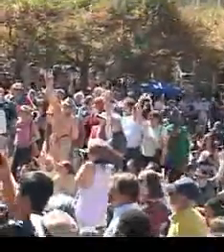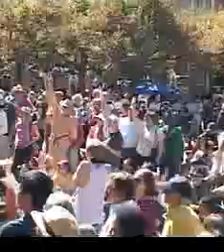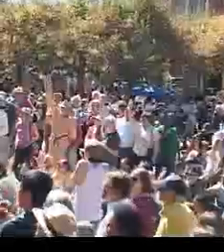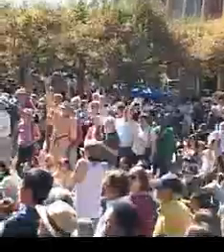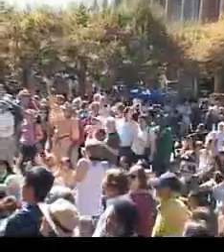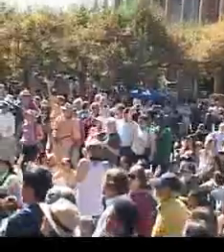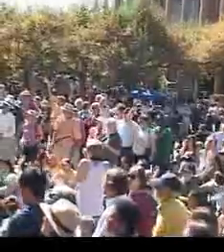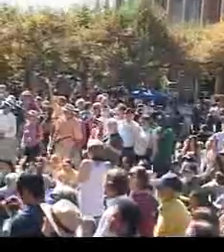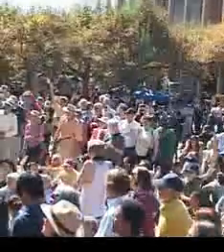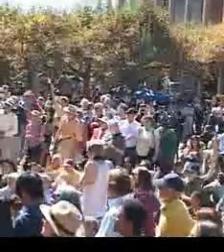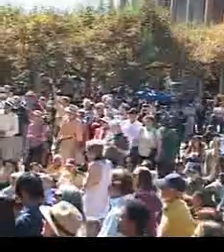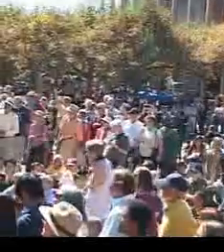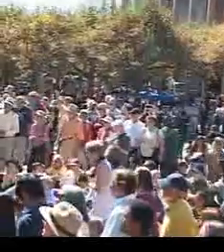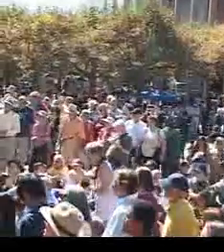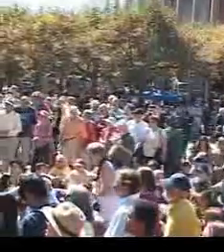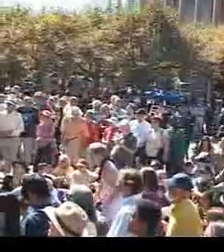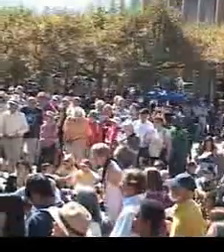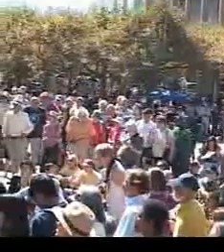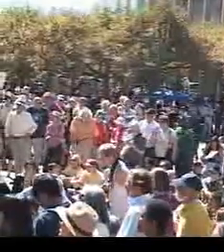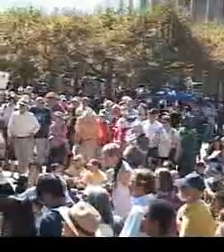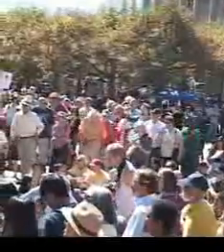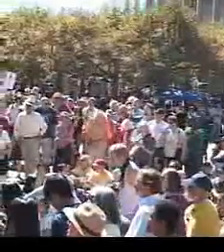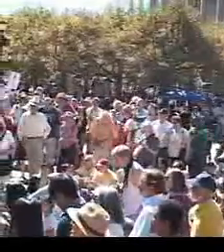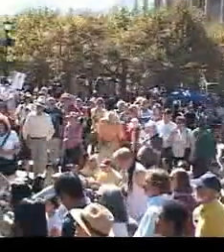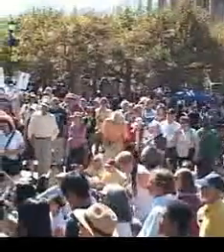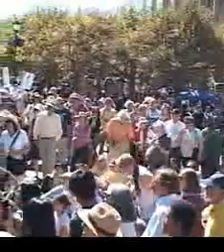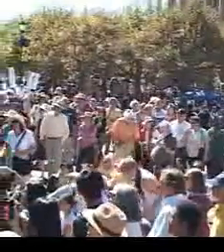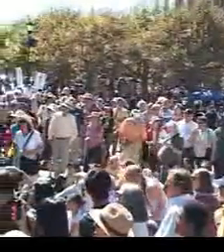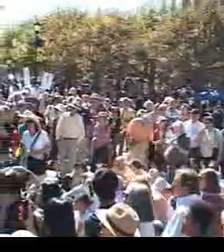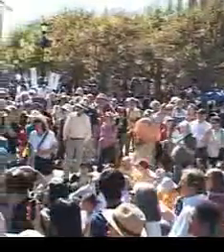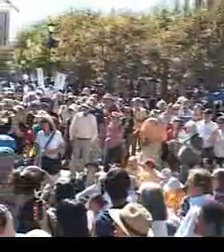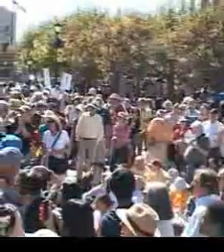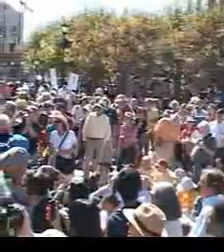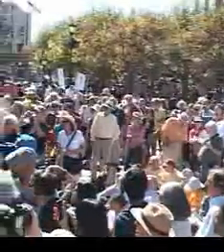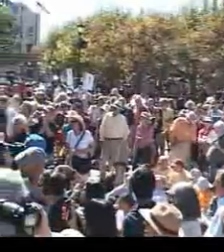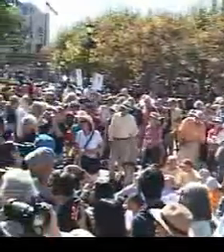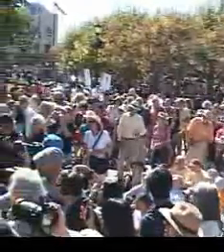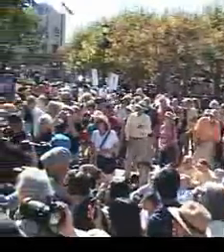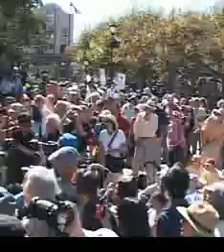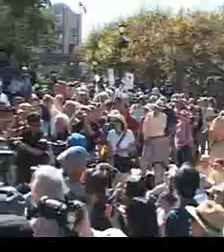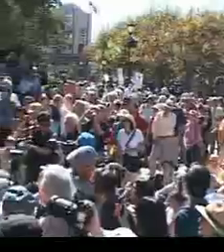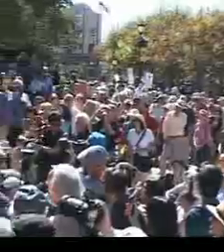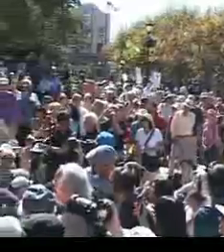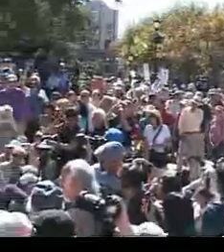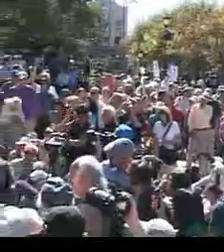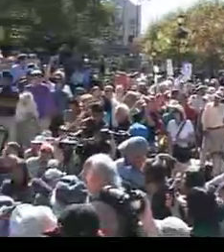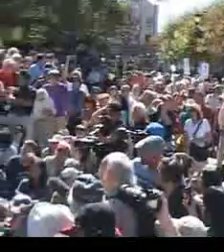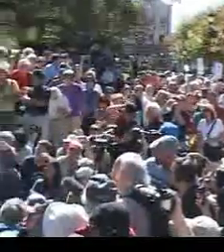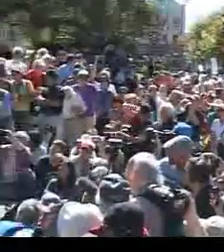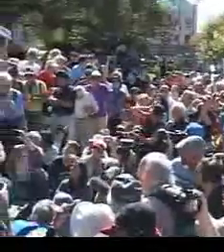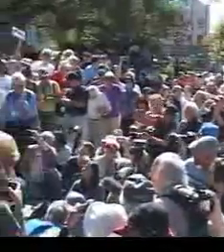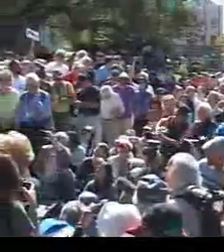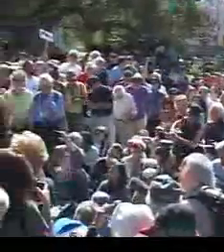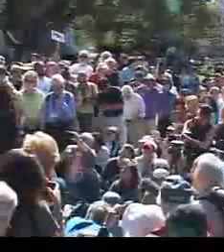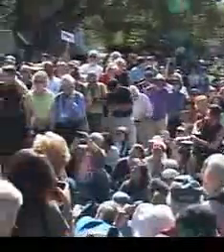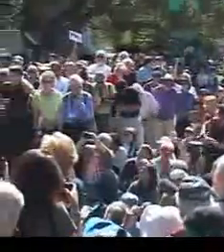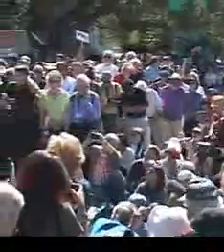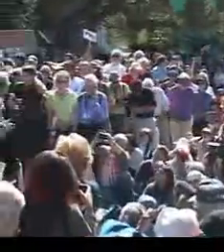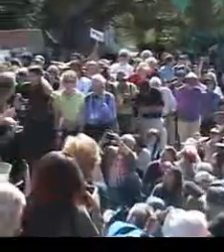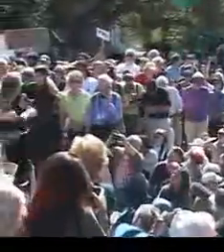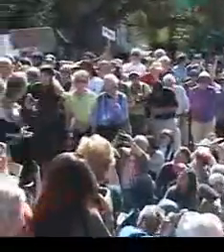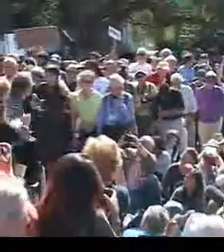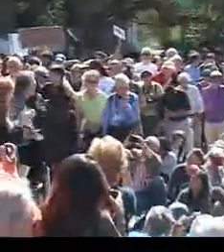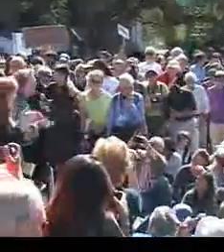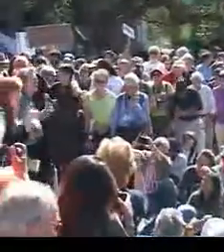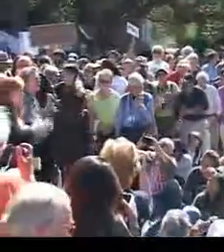You know, that tells you something. It tells you that we built a community, that people want to see each other